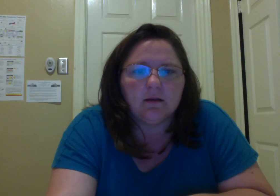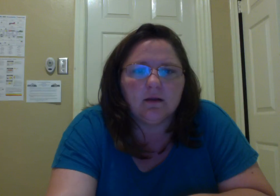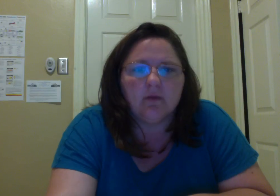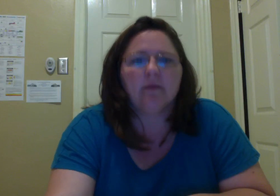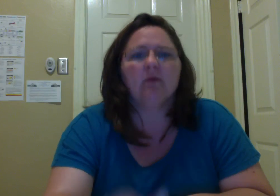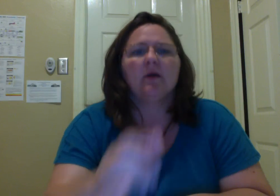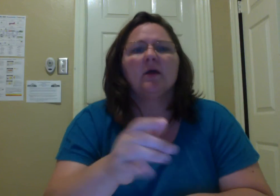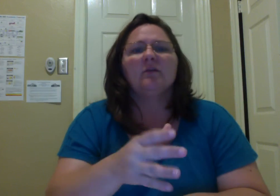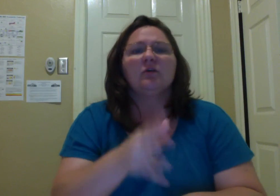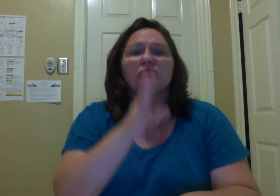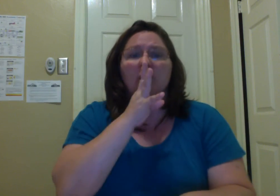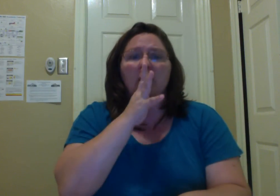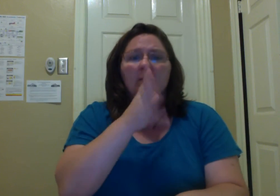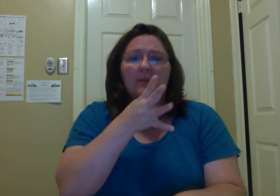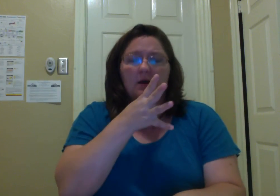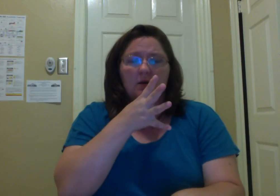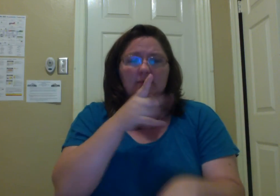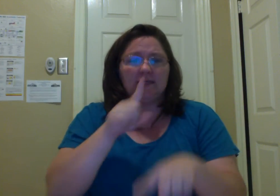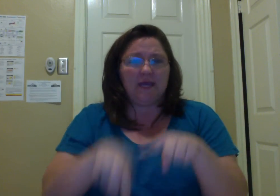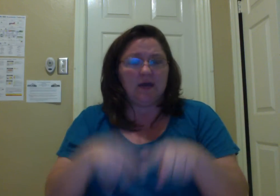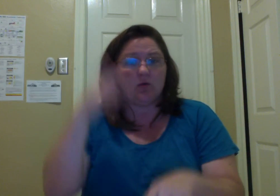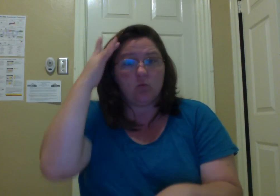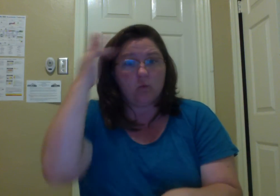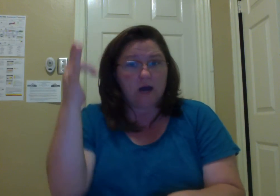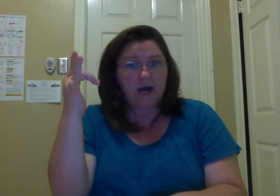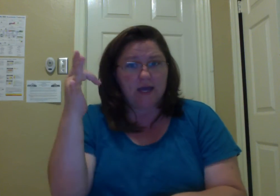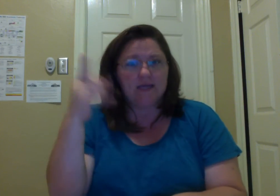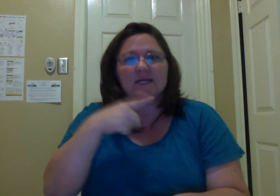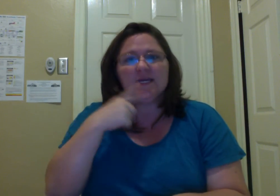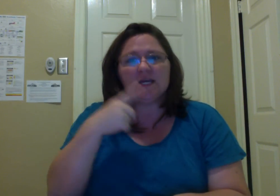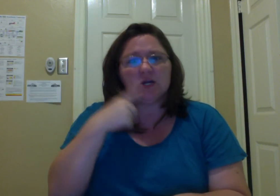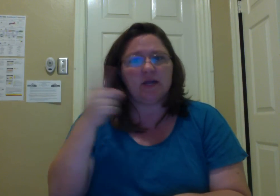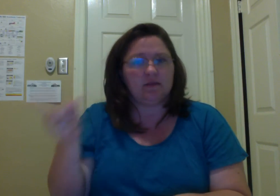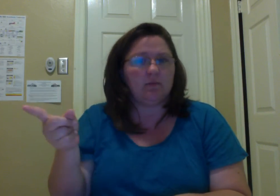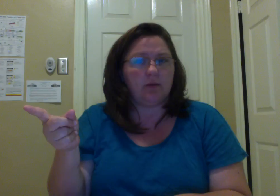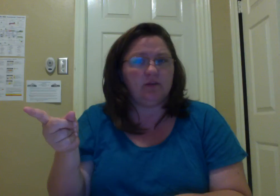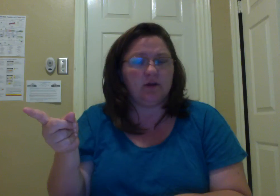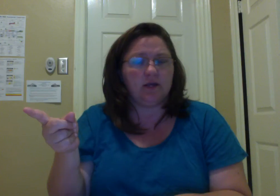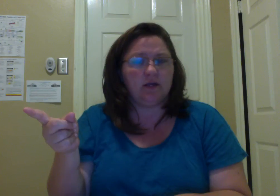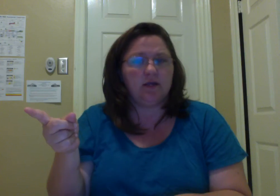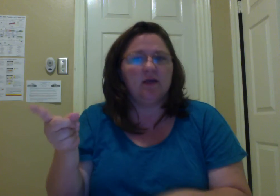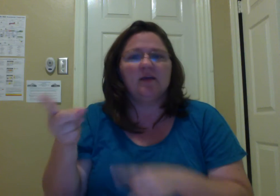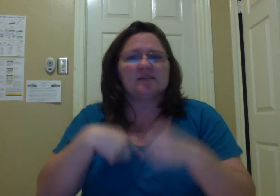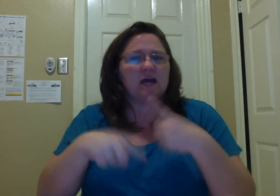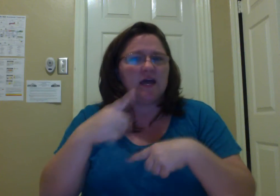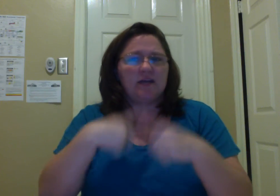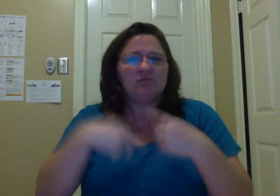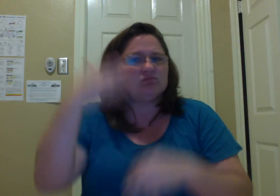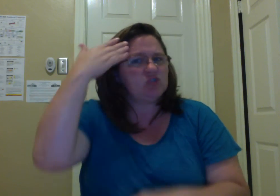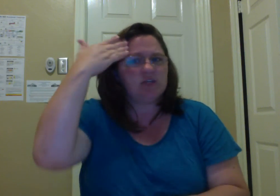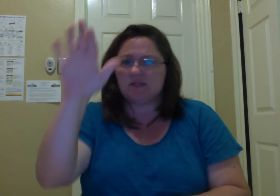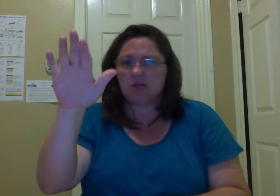Oh, here we go. So talk mom can't. Why? Hearing. The mom's hearing. Sign, she doesn't